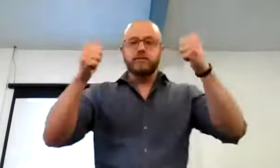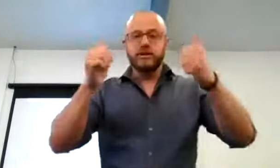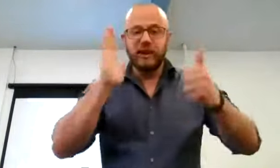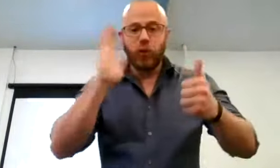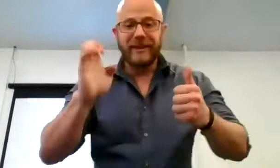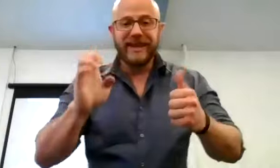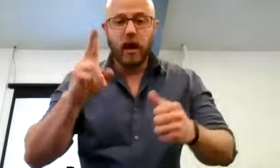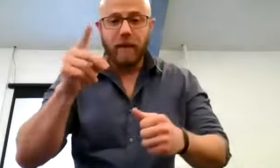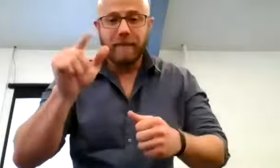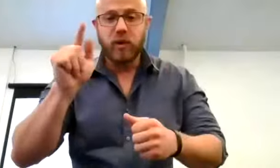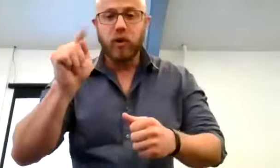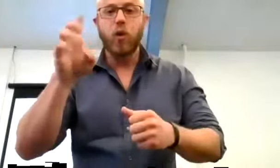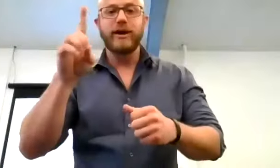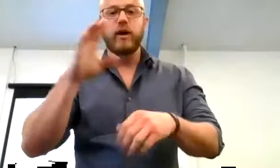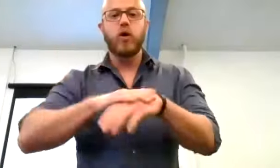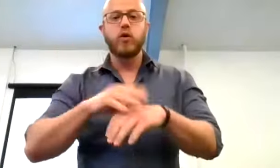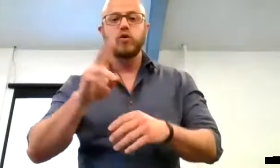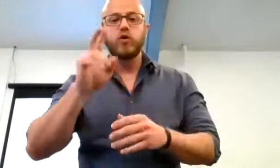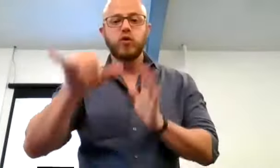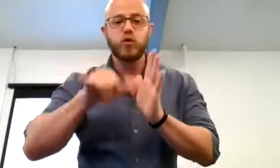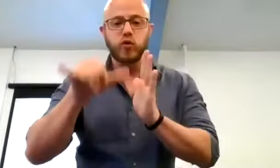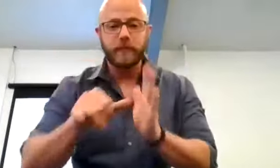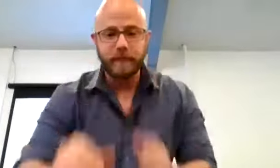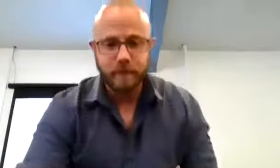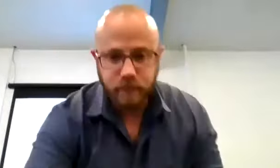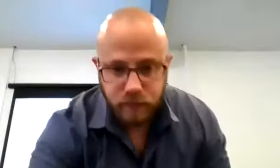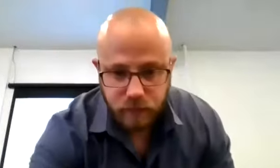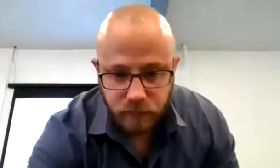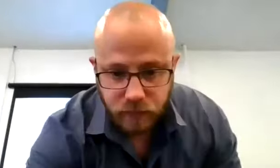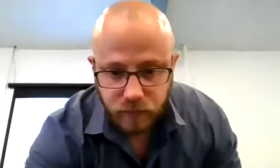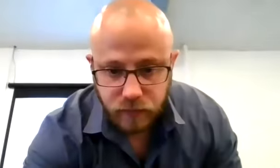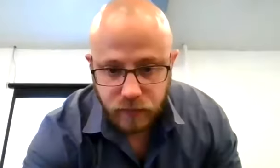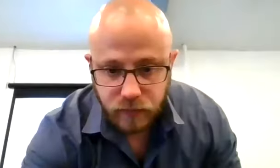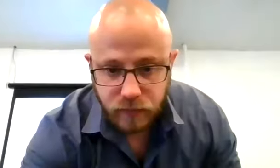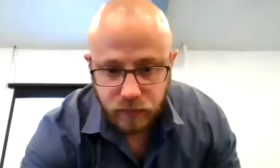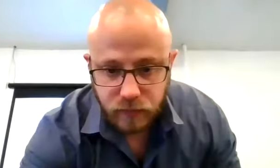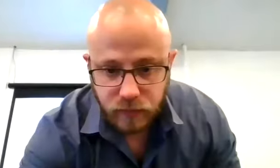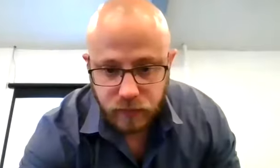Okay, great. Yes, so it'll be uploaded to YouTube. It will be.